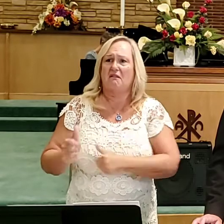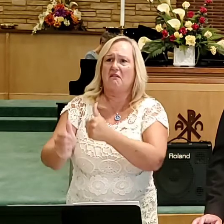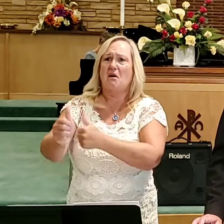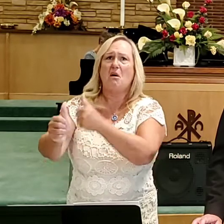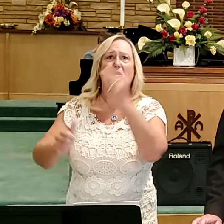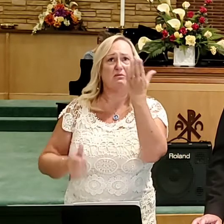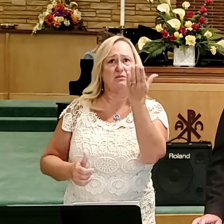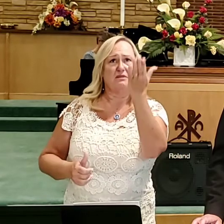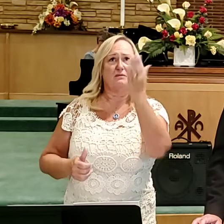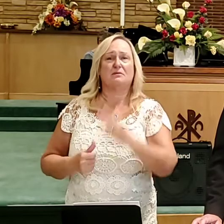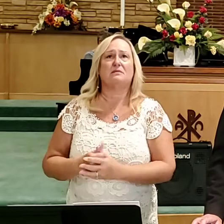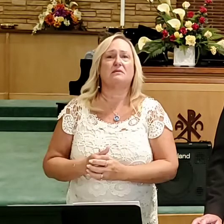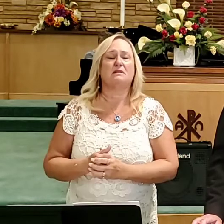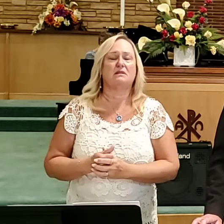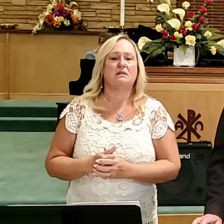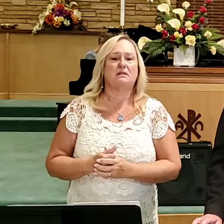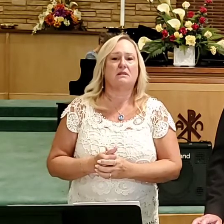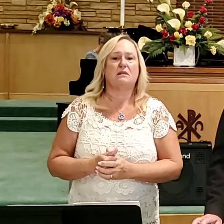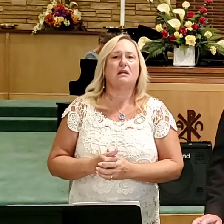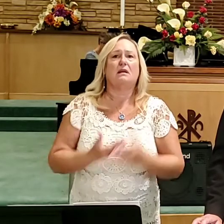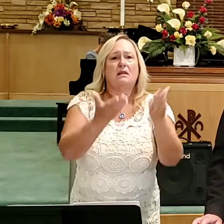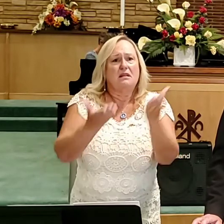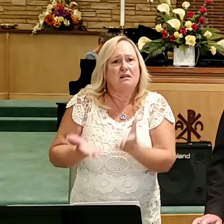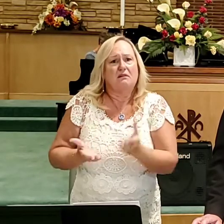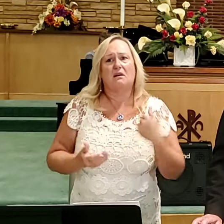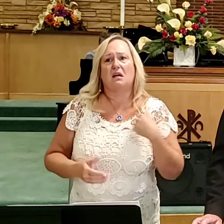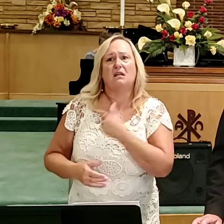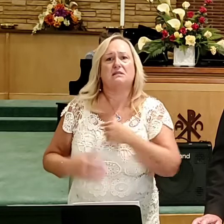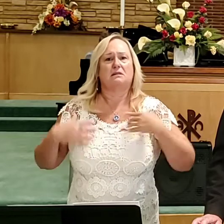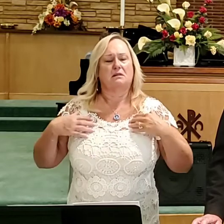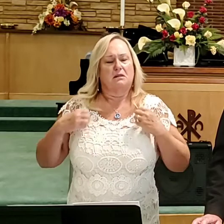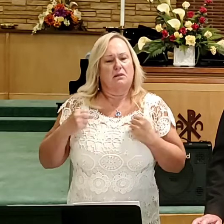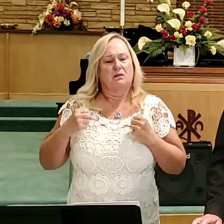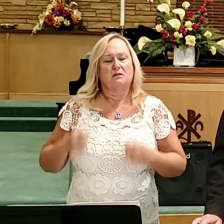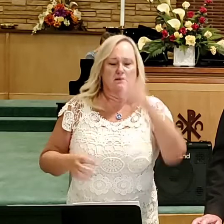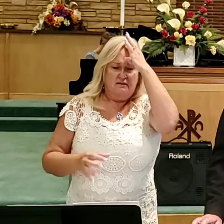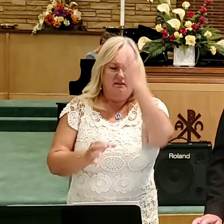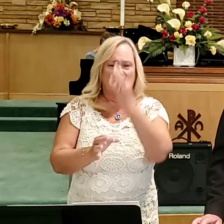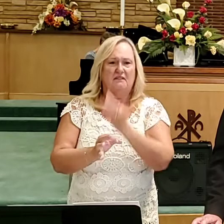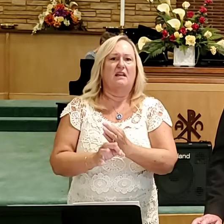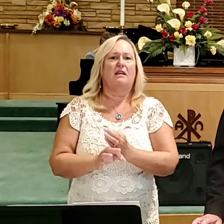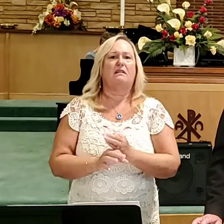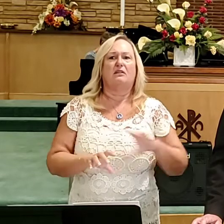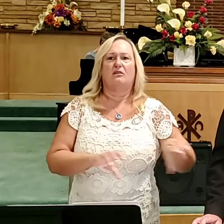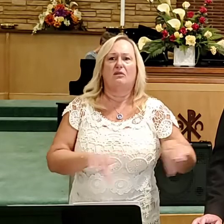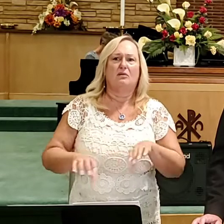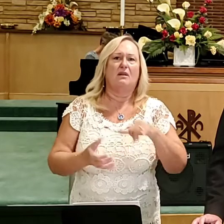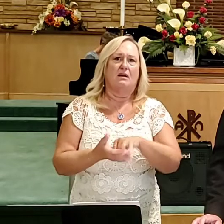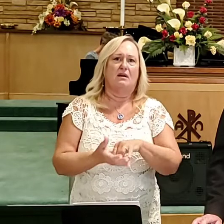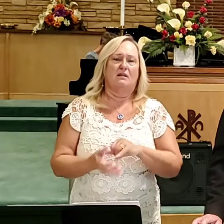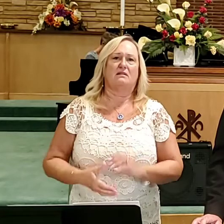you, and grant us the courage and faith to do so.